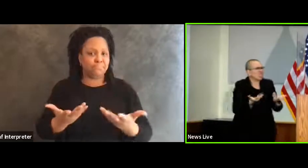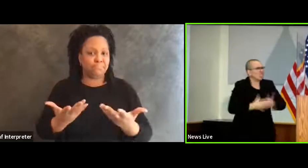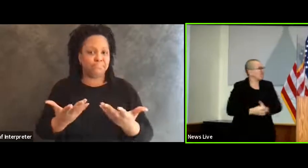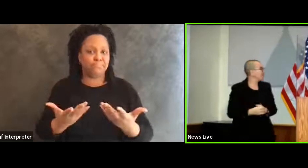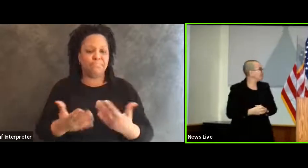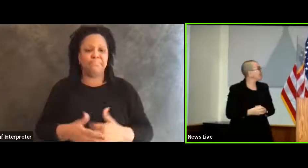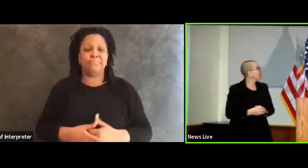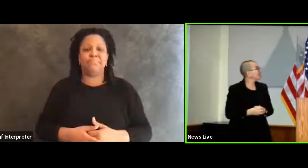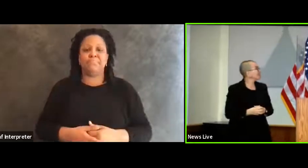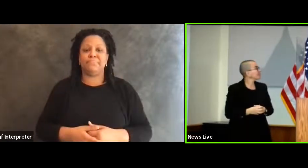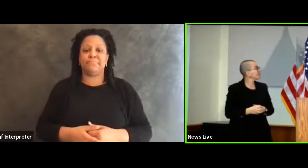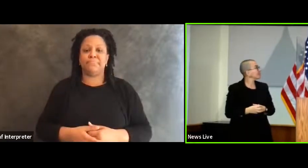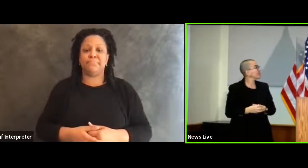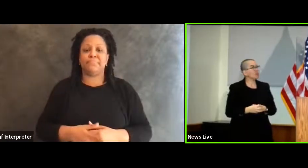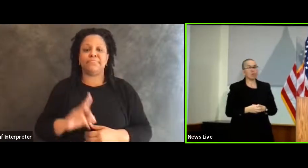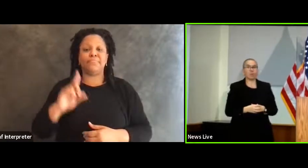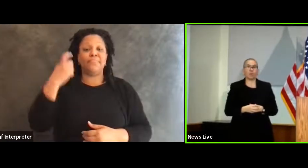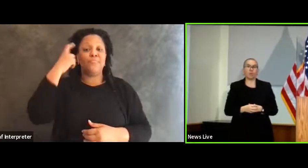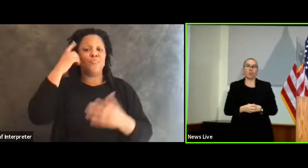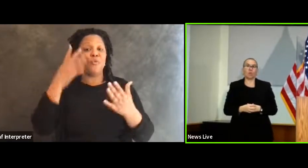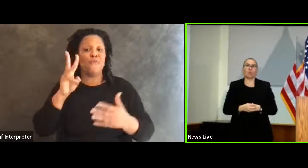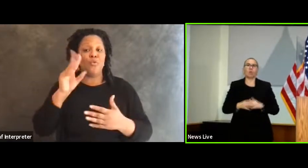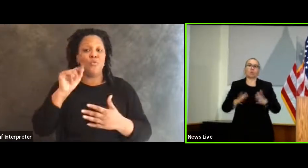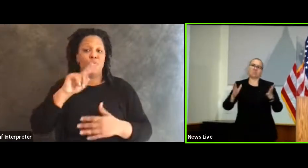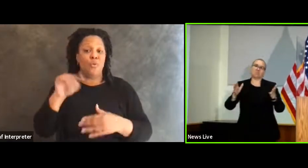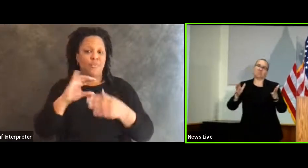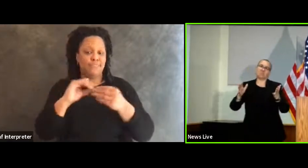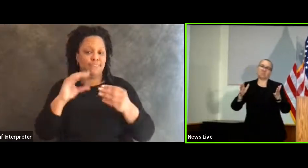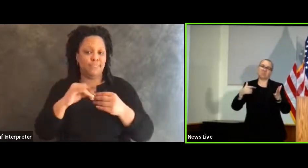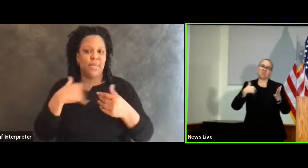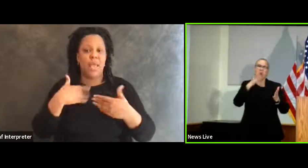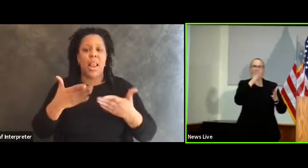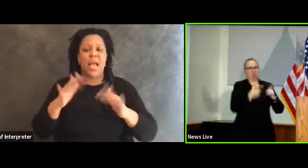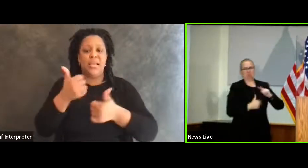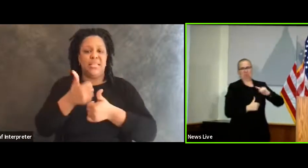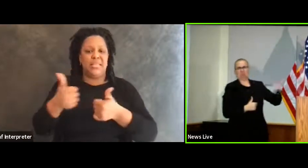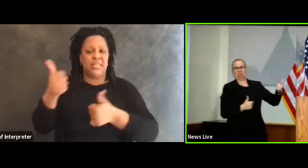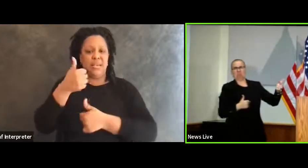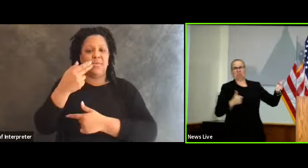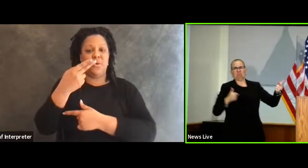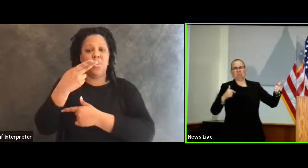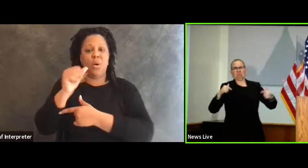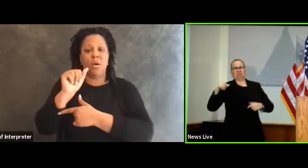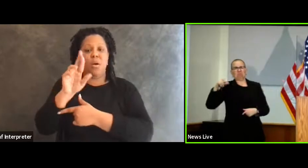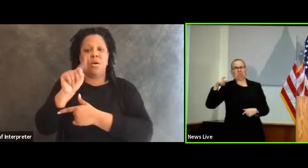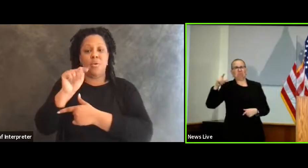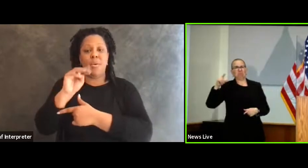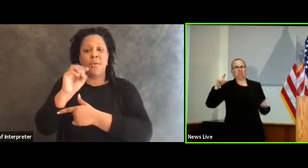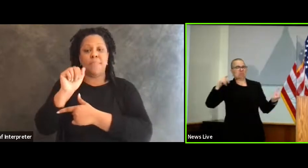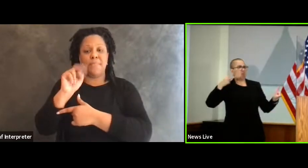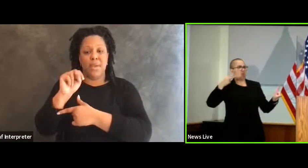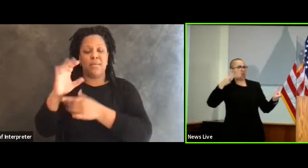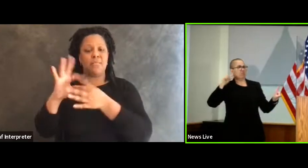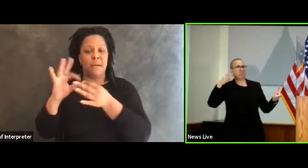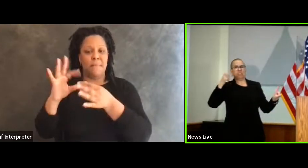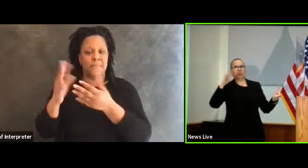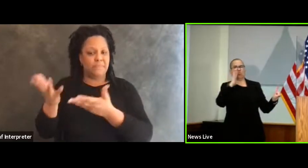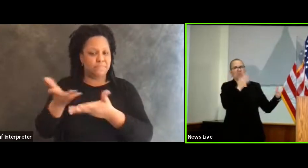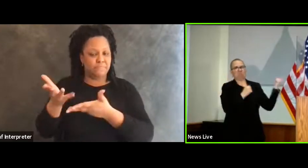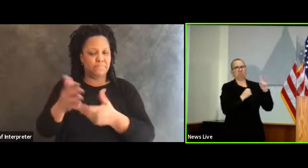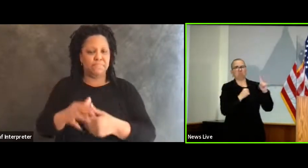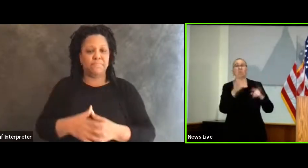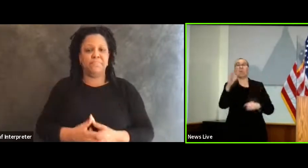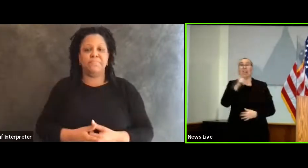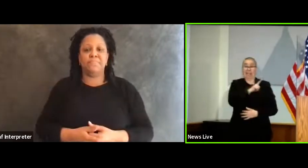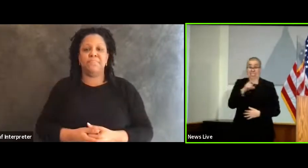I'll let the speaker, because the administration interacts kind of both ways as it is on this, and the legislative